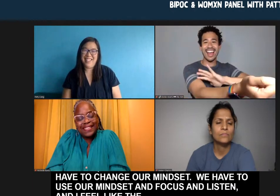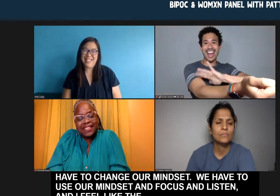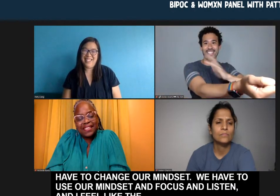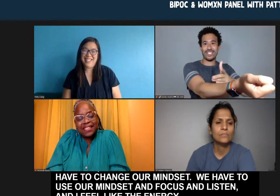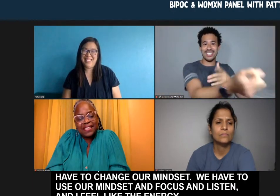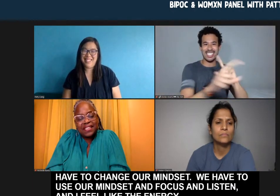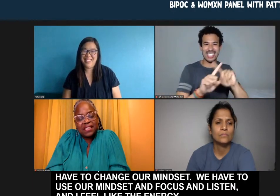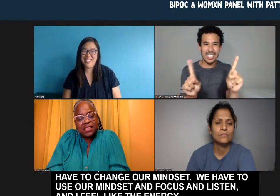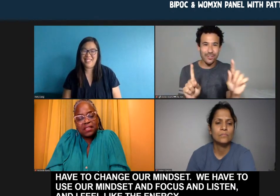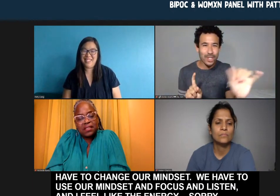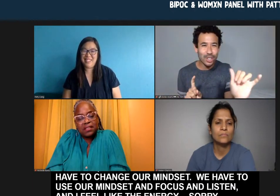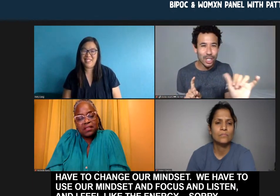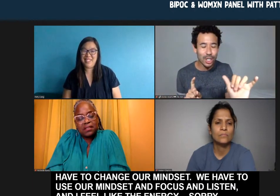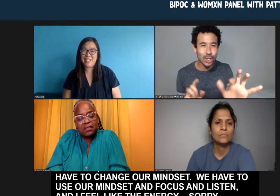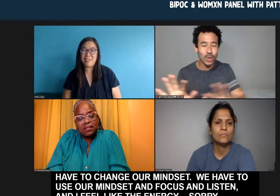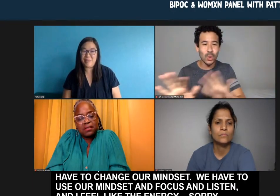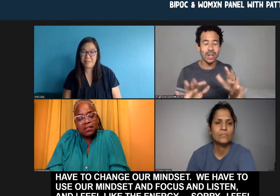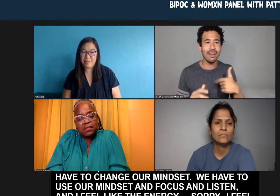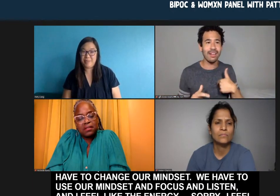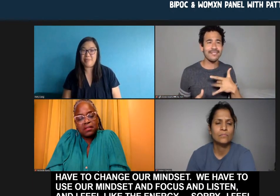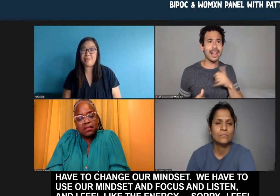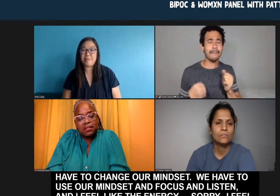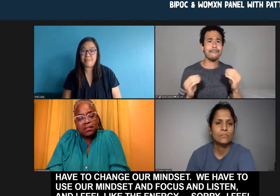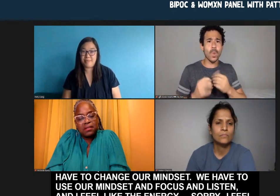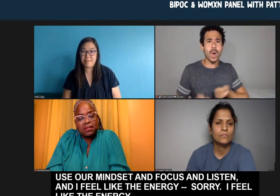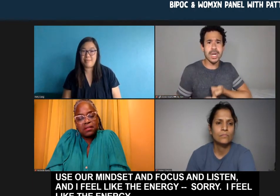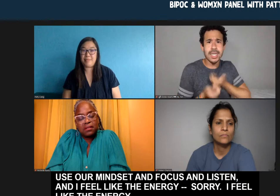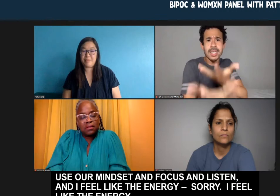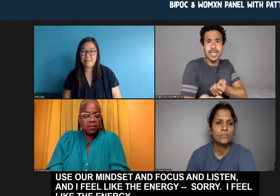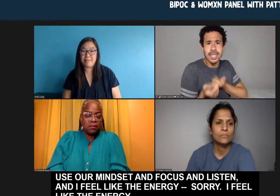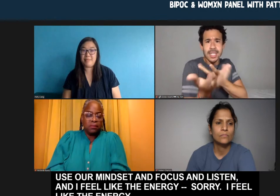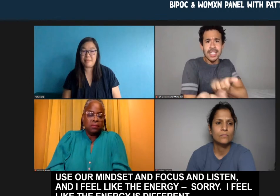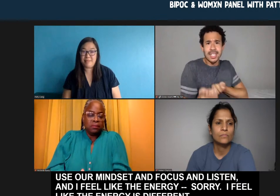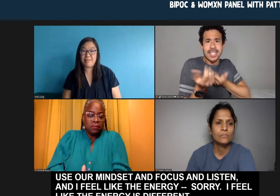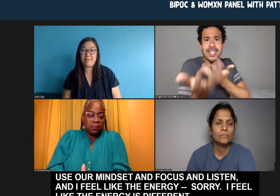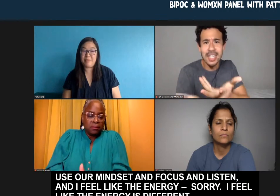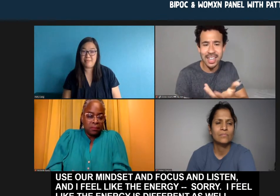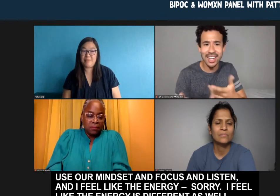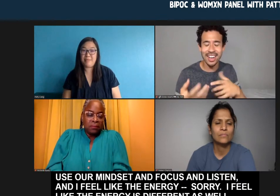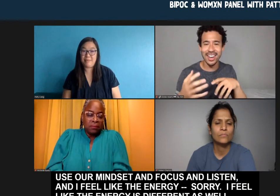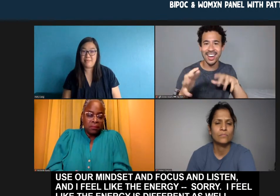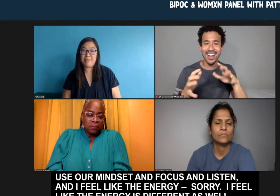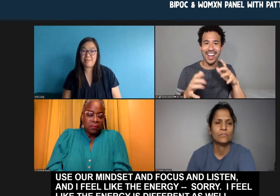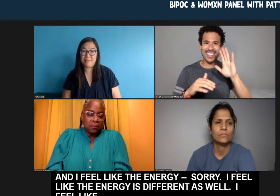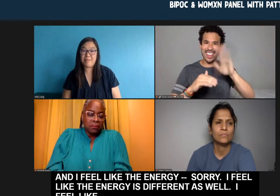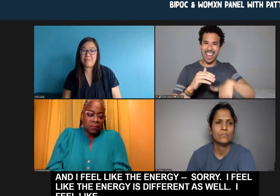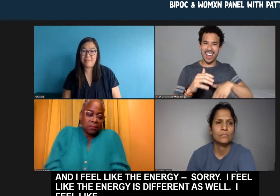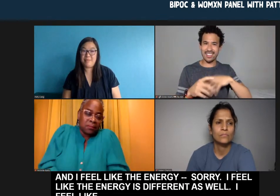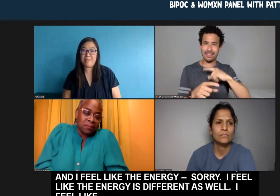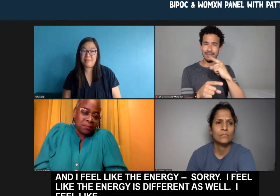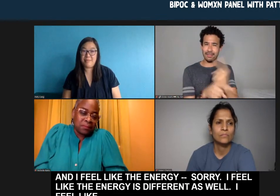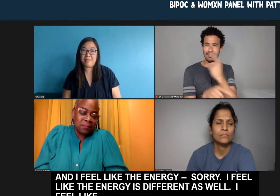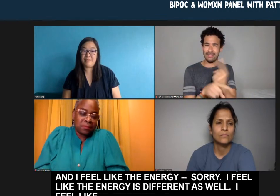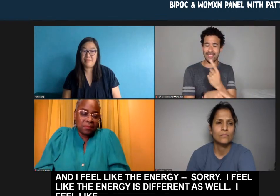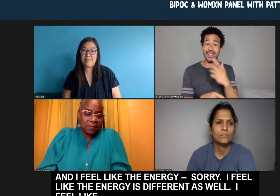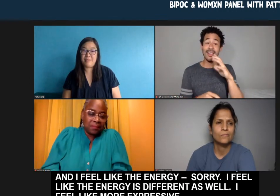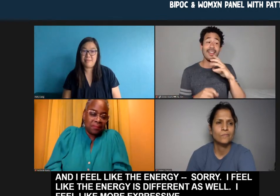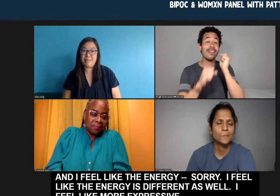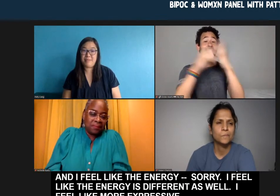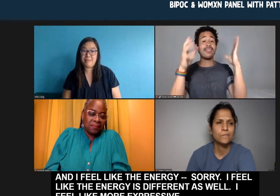I feel like the energy is different as well. So I feel like more expressive. I've been feeling more of a desire to have